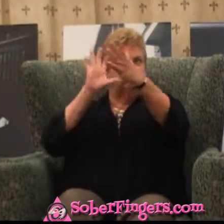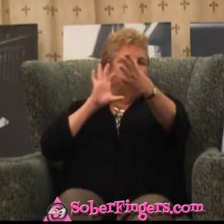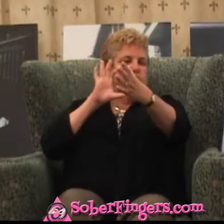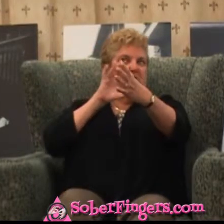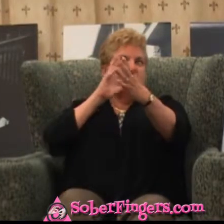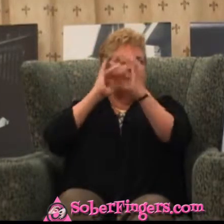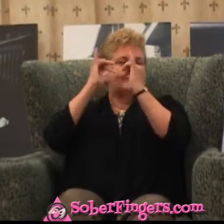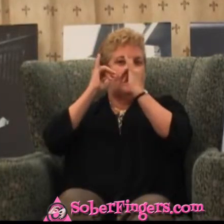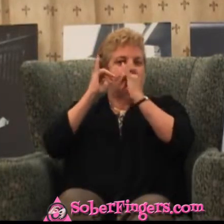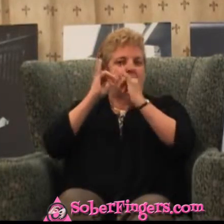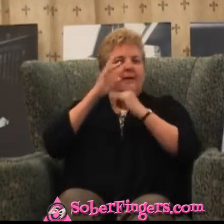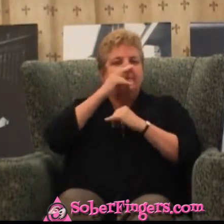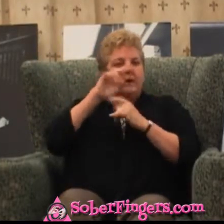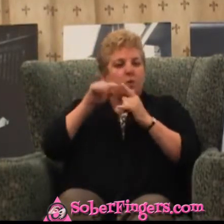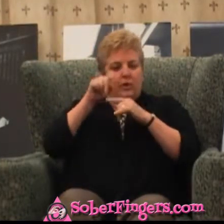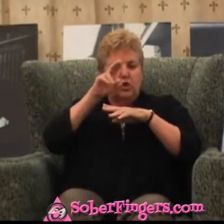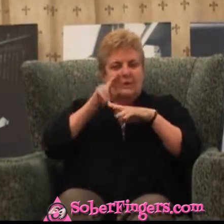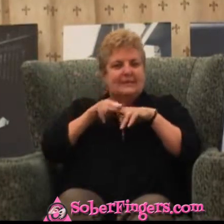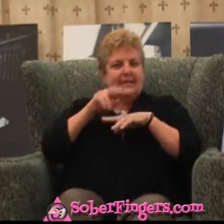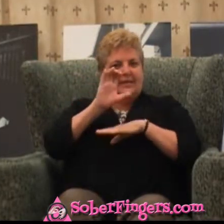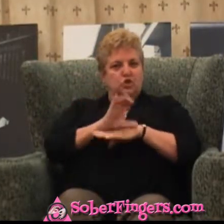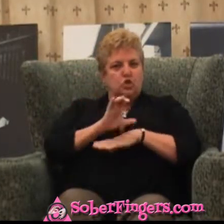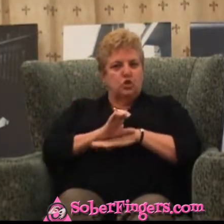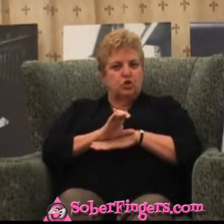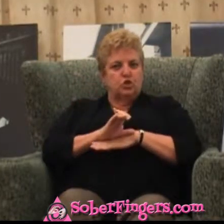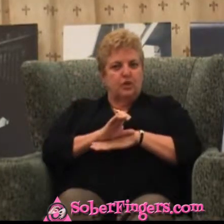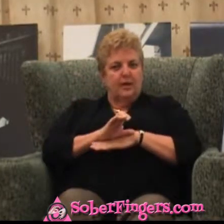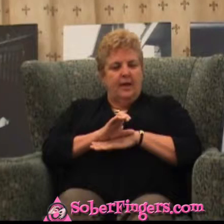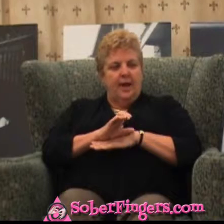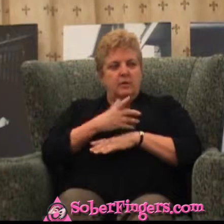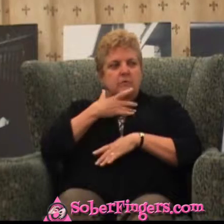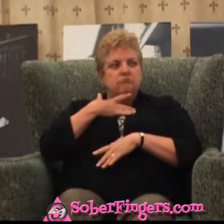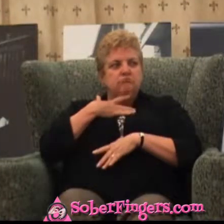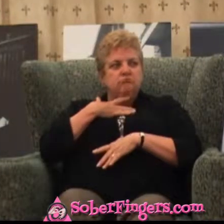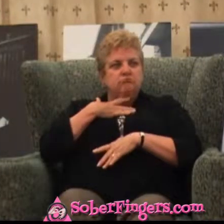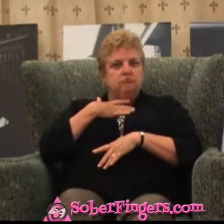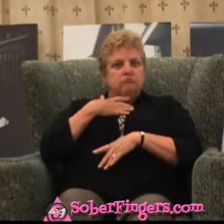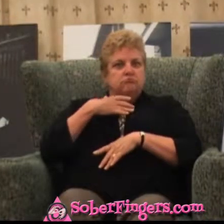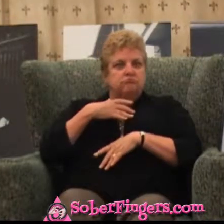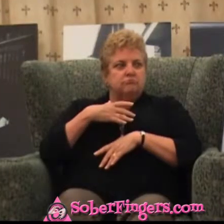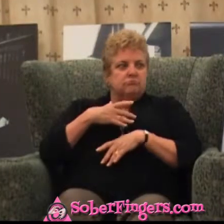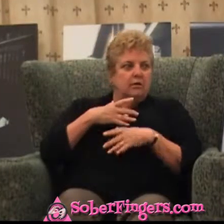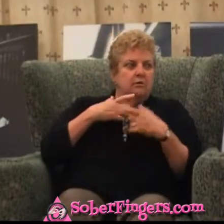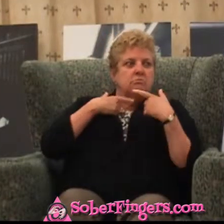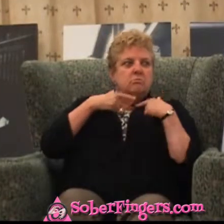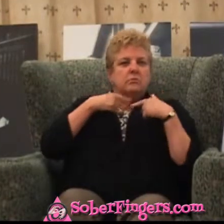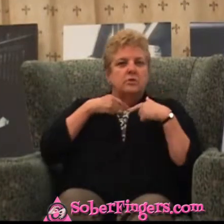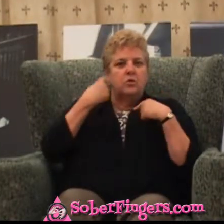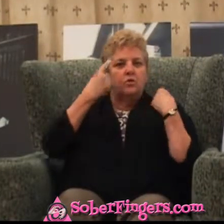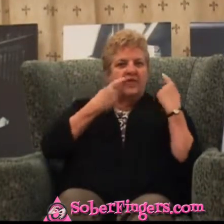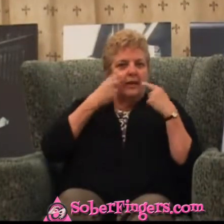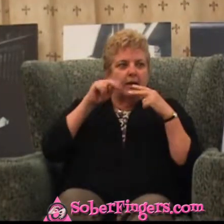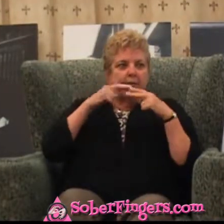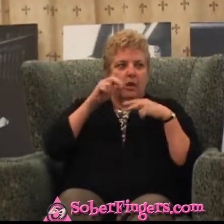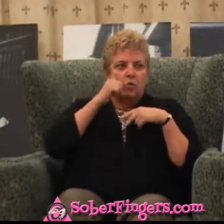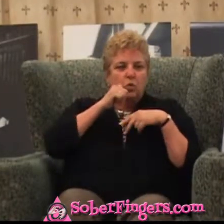in church and when you lust. And you sit in church and you have these thoughts that you have. And I came